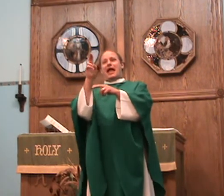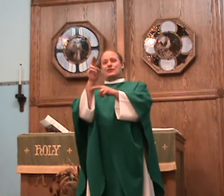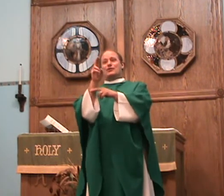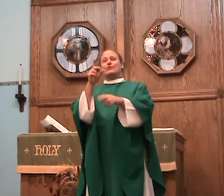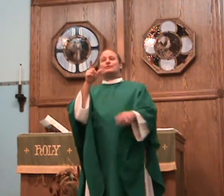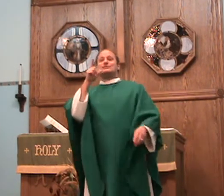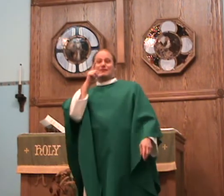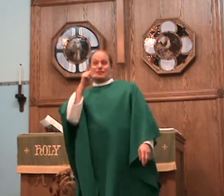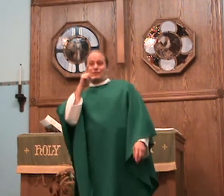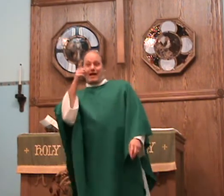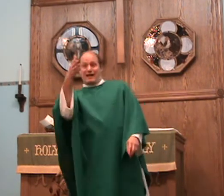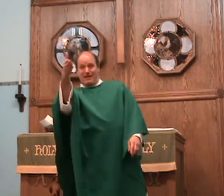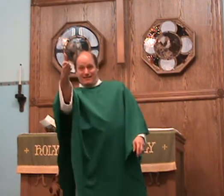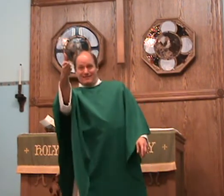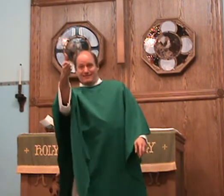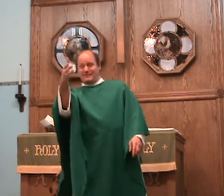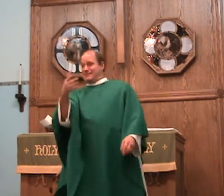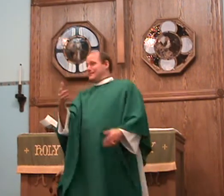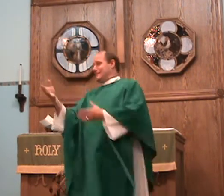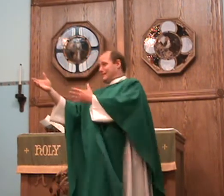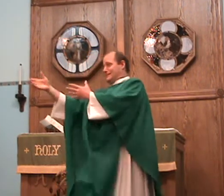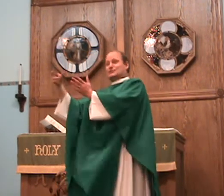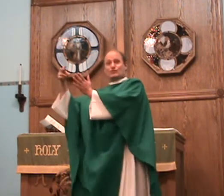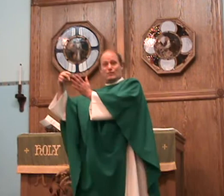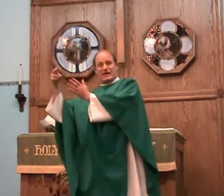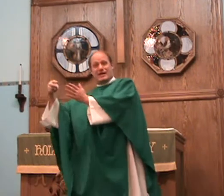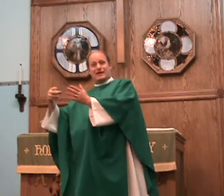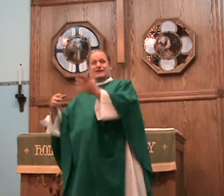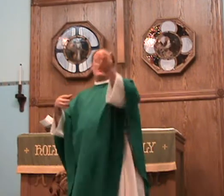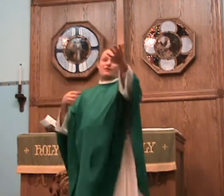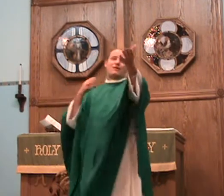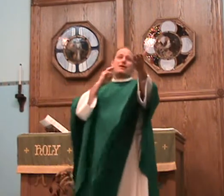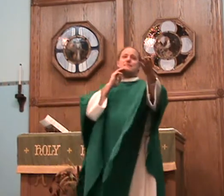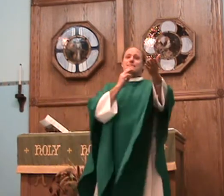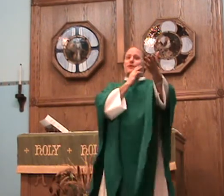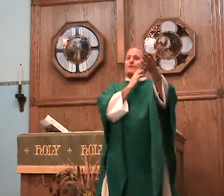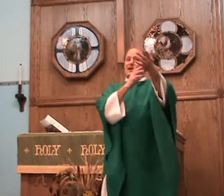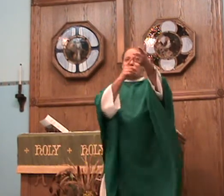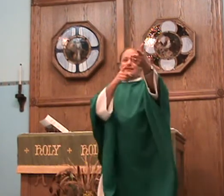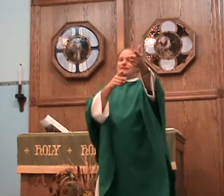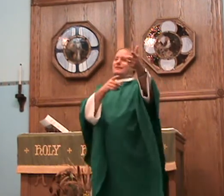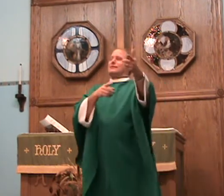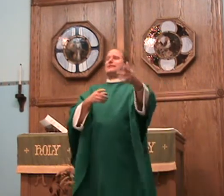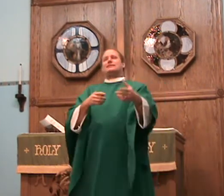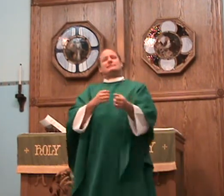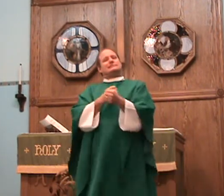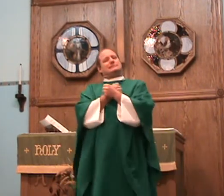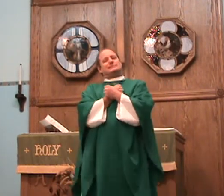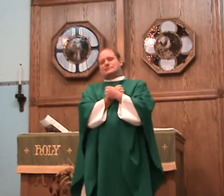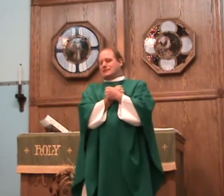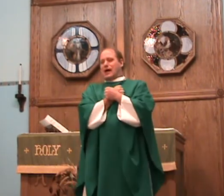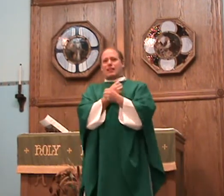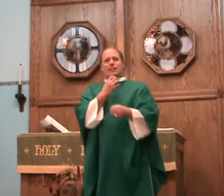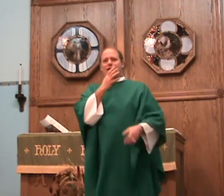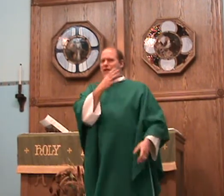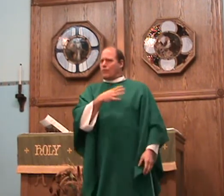And use Loretta to read Maureen. I love that